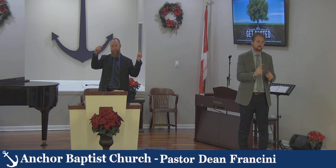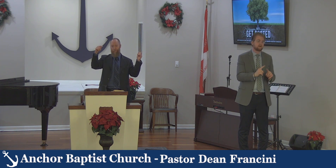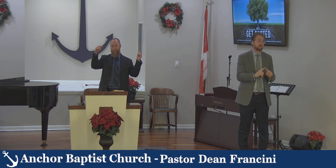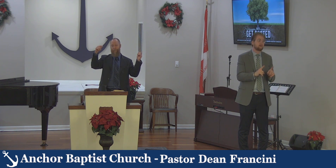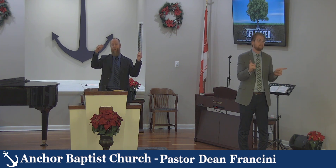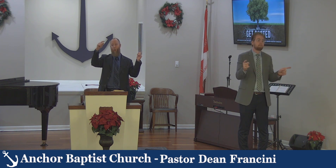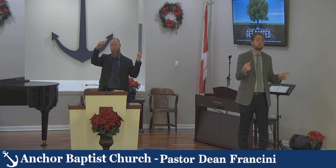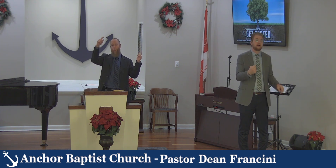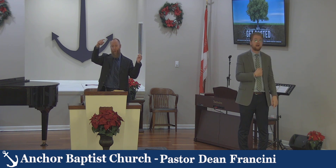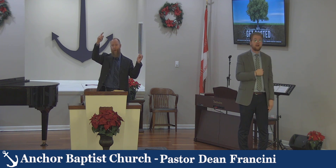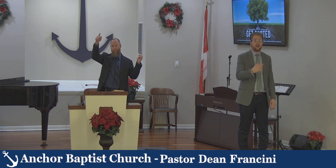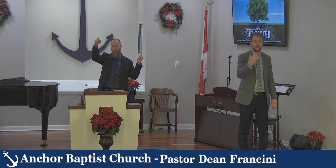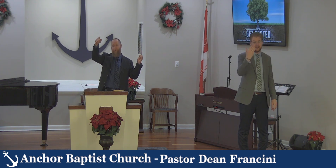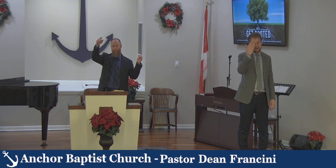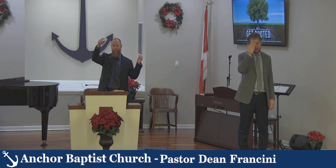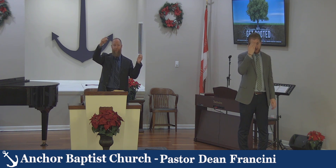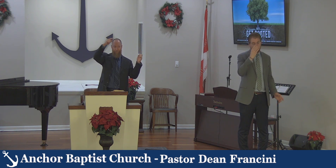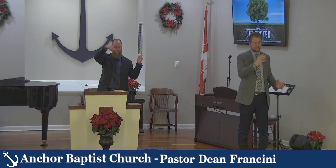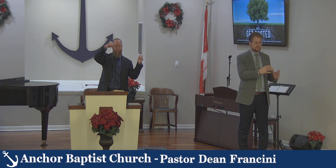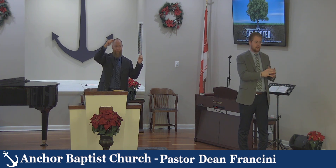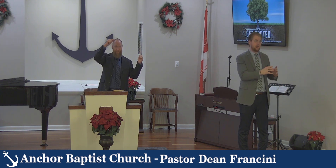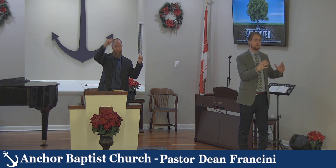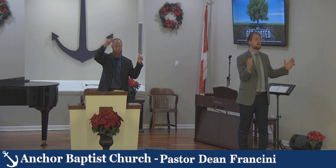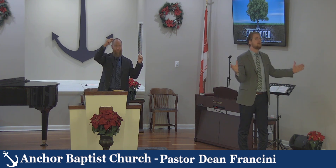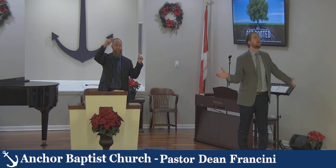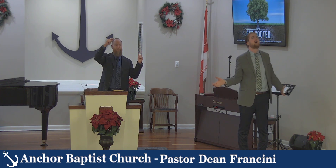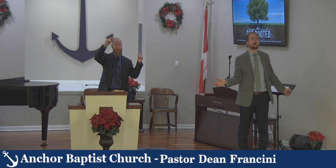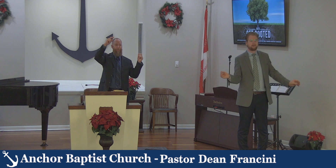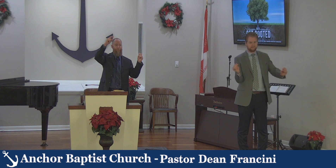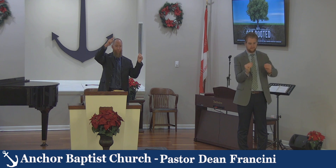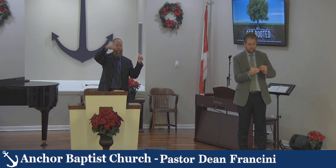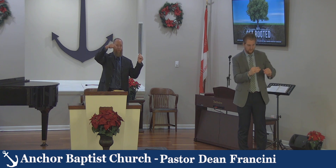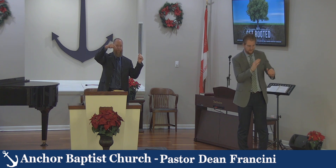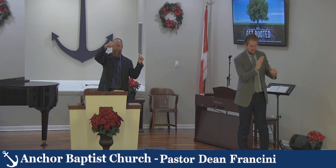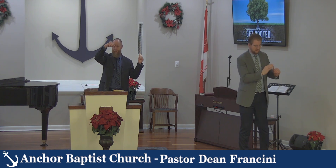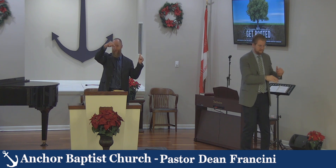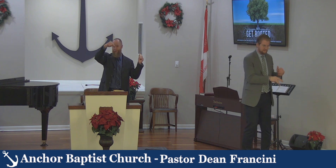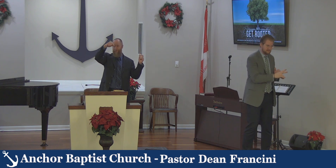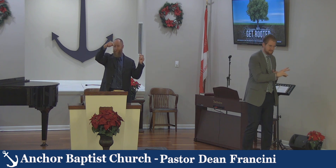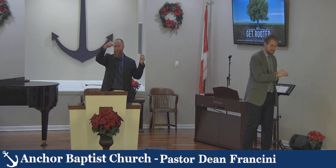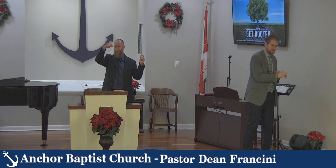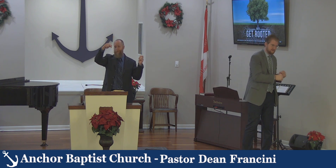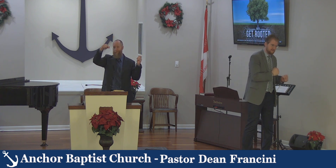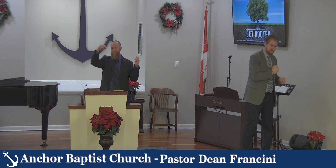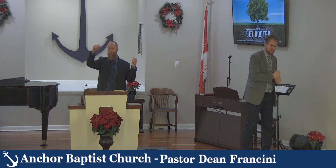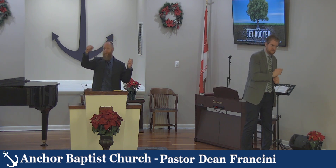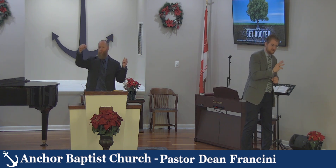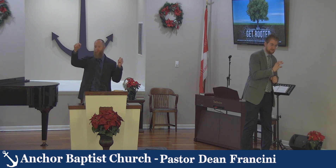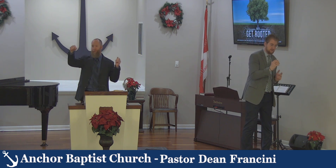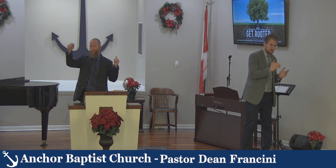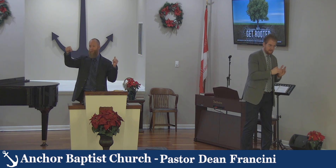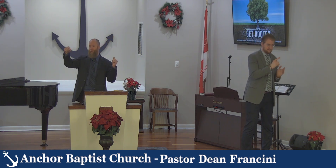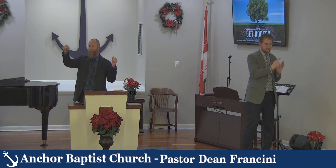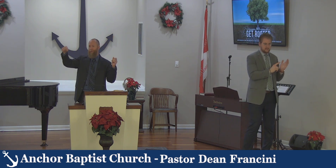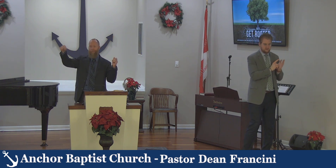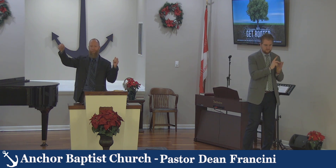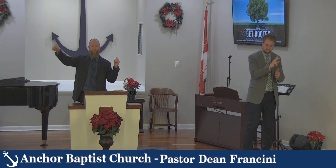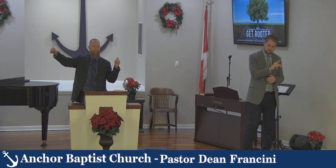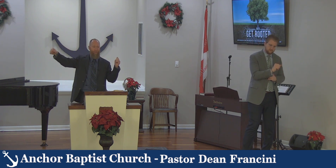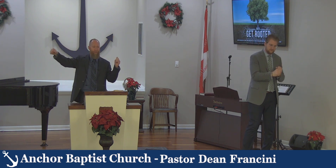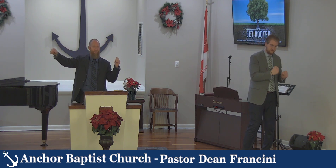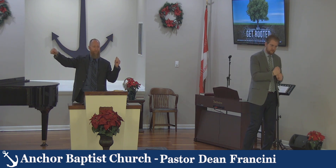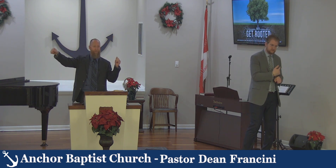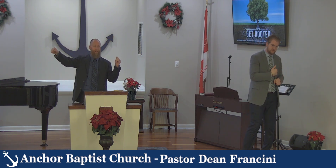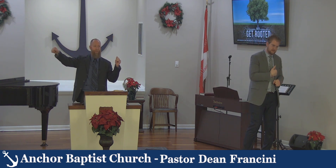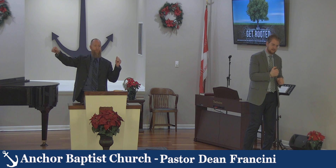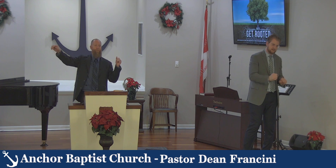this. It's a whole lot more than 70 years, 600,000 hours, and 23 years of life that I can live for